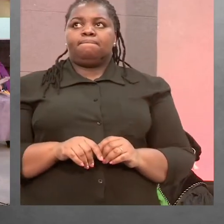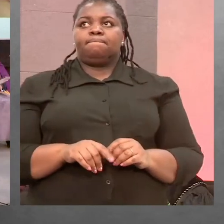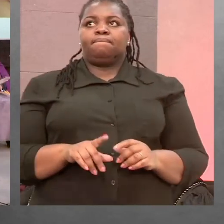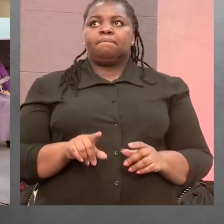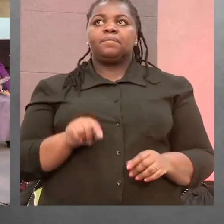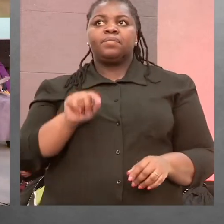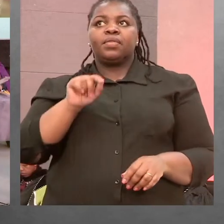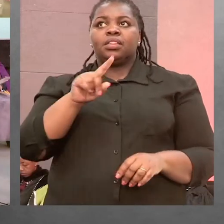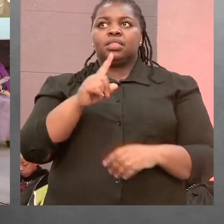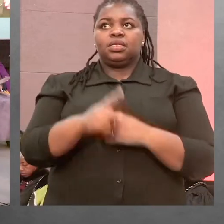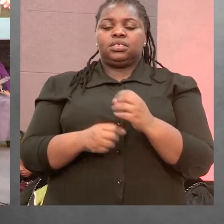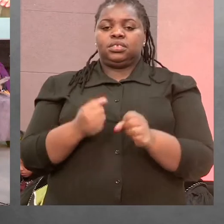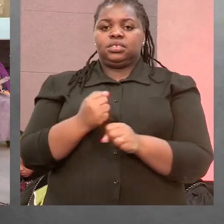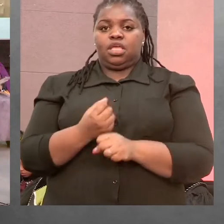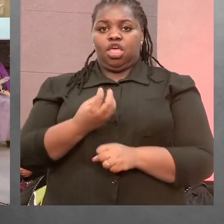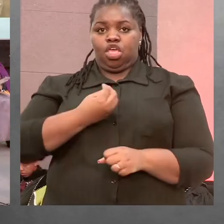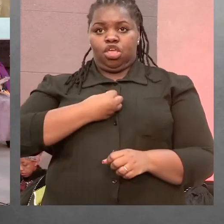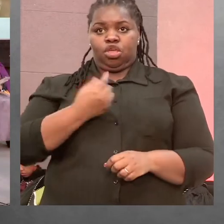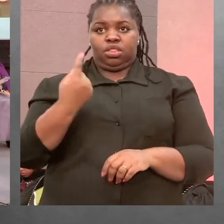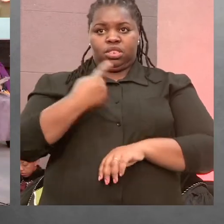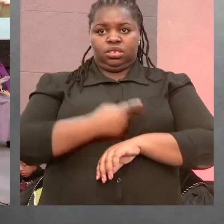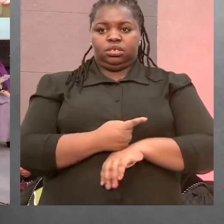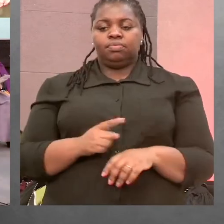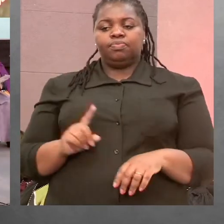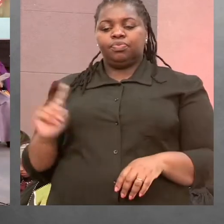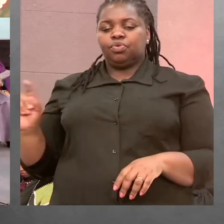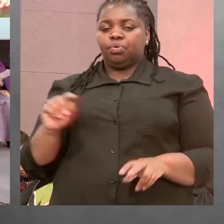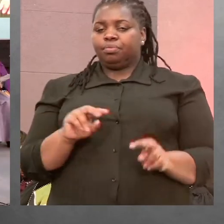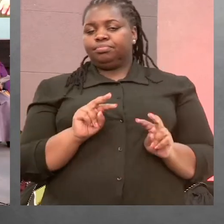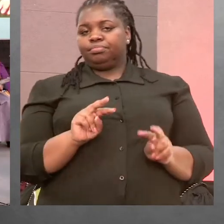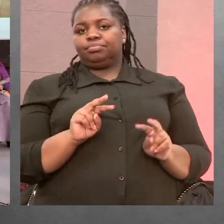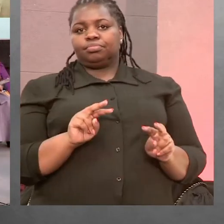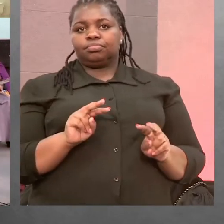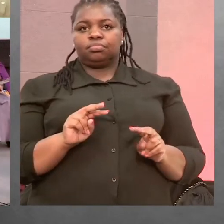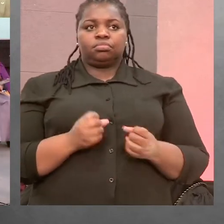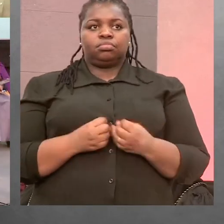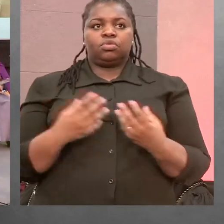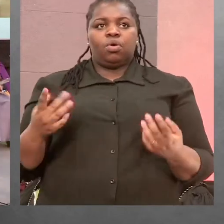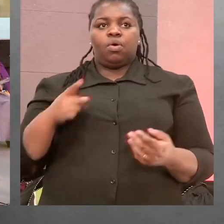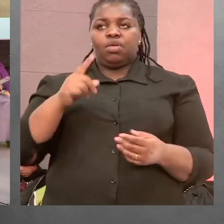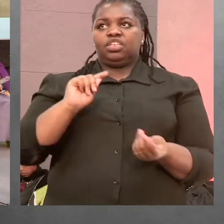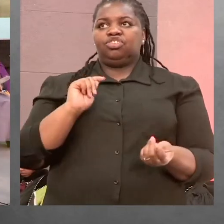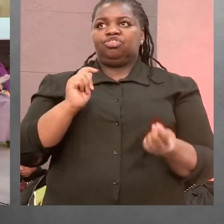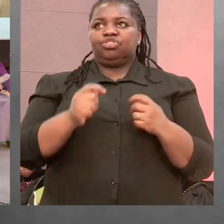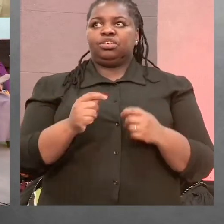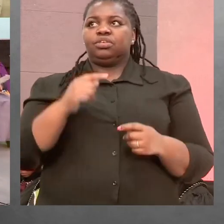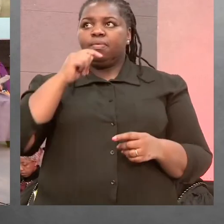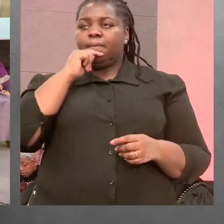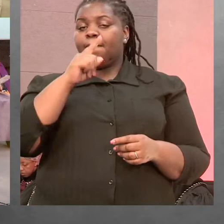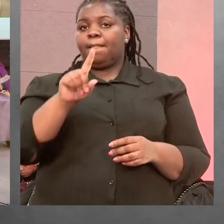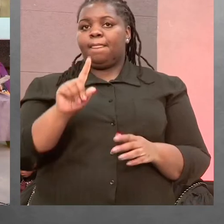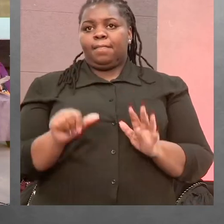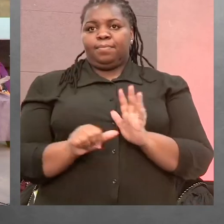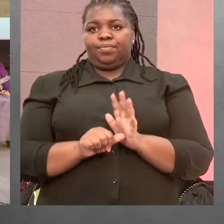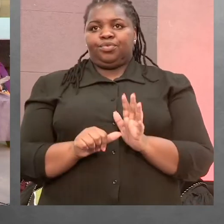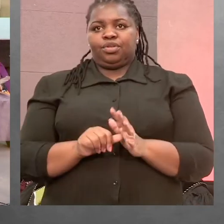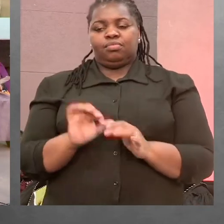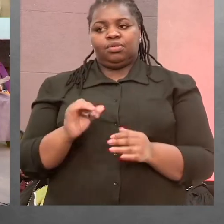this year's Youth Day, you observed that in order to effect change, it is imperative